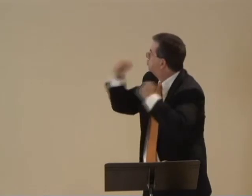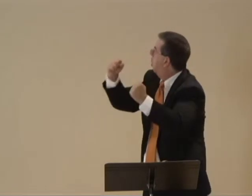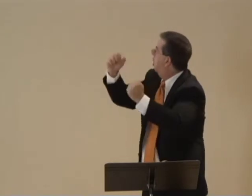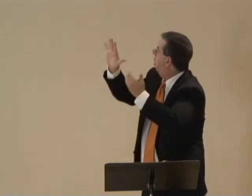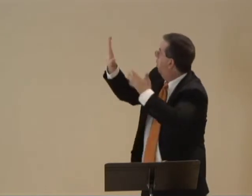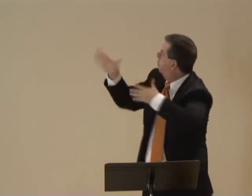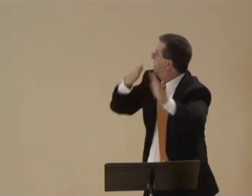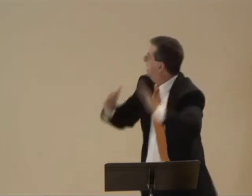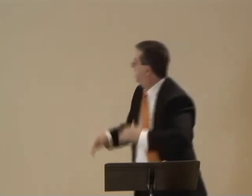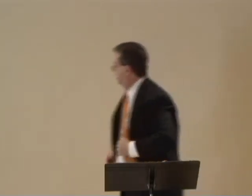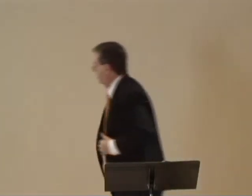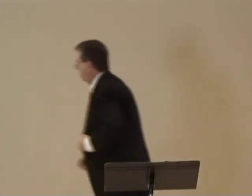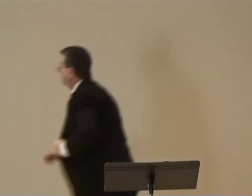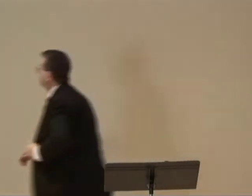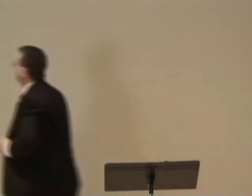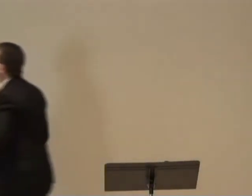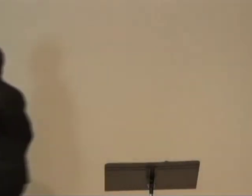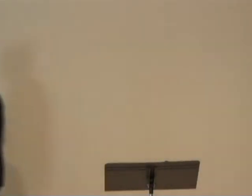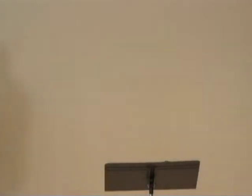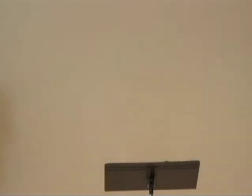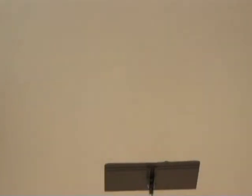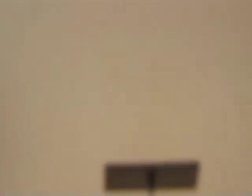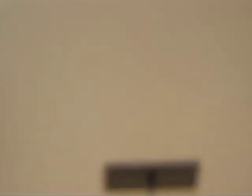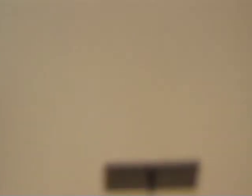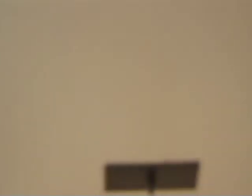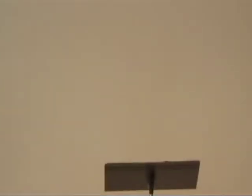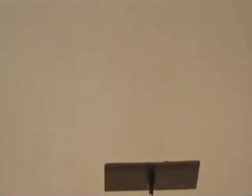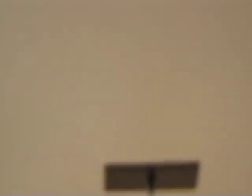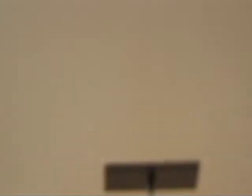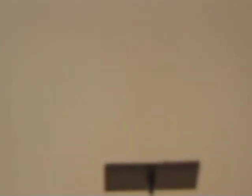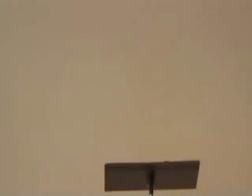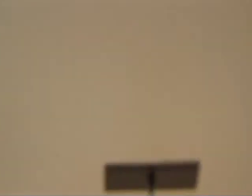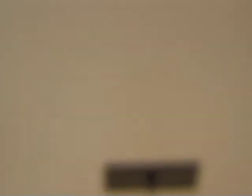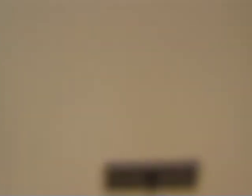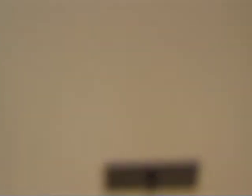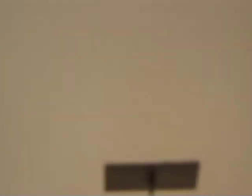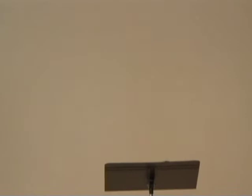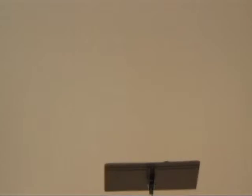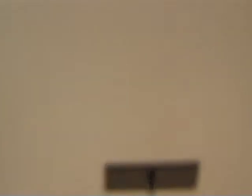That's in verse 21. And I'll show it to you up here.